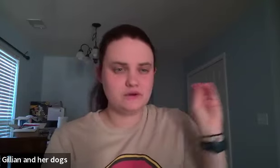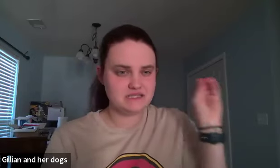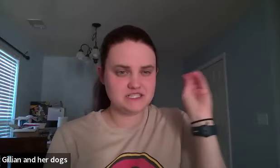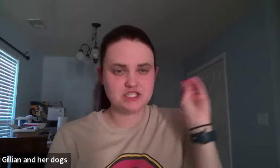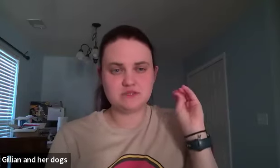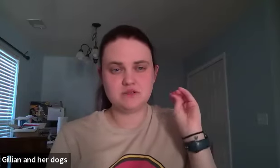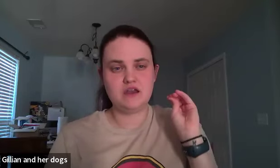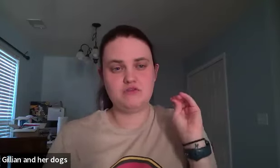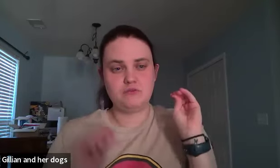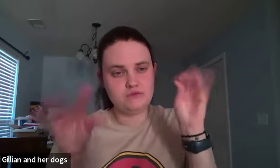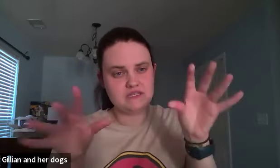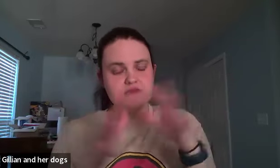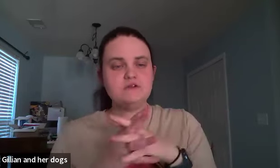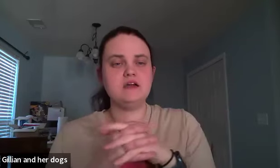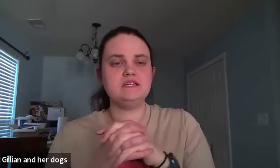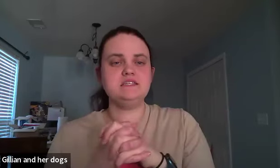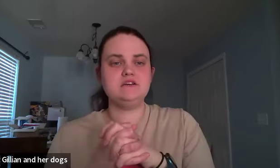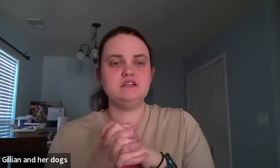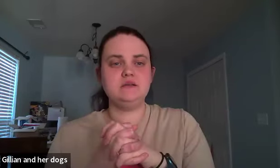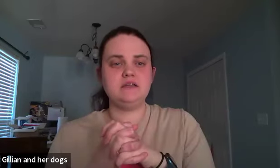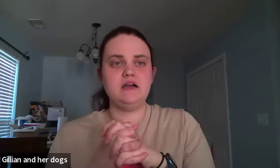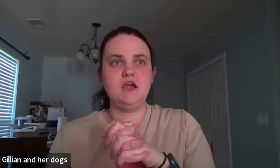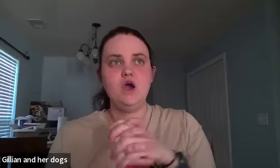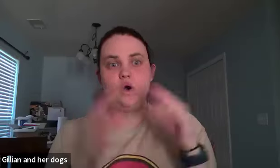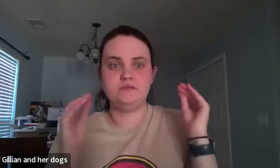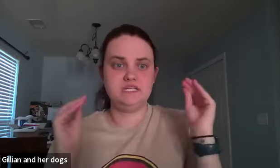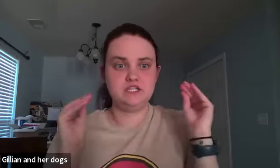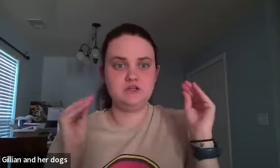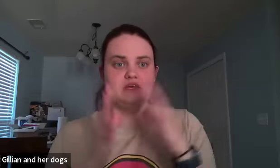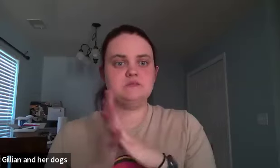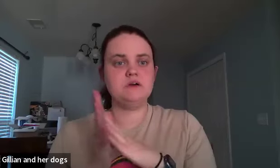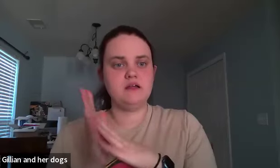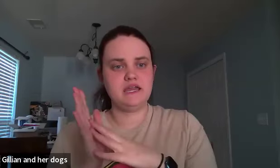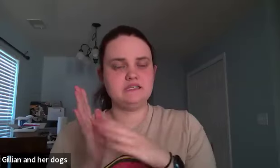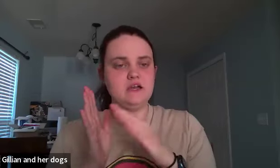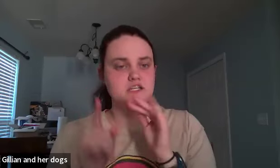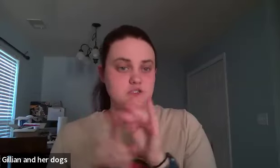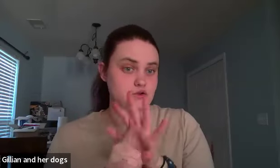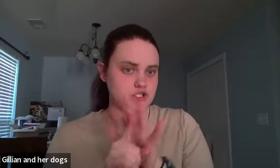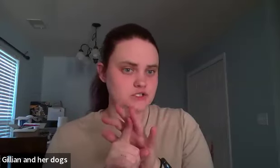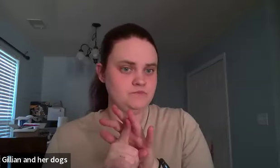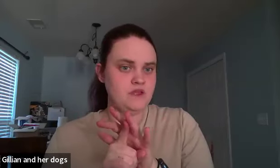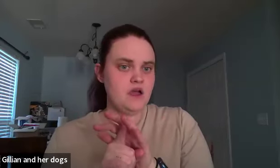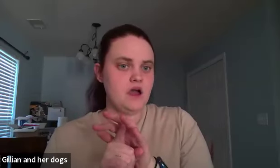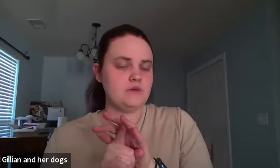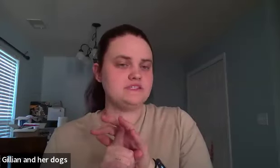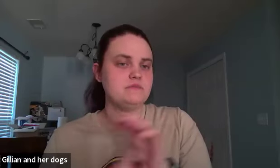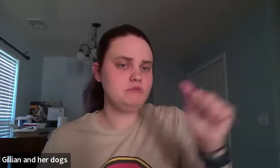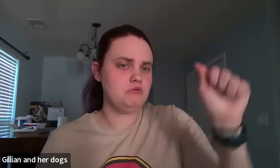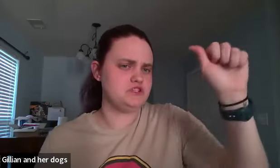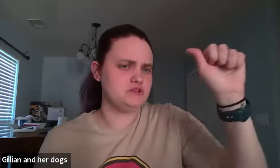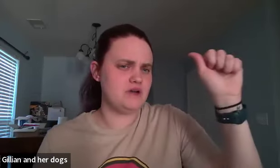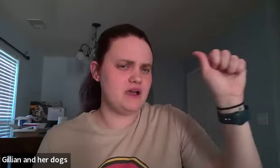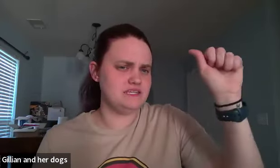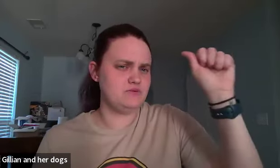I always like to just kind of throw this out there, not necessarily to be like, well, I'm teaching you this, but like as an exposure. Some people will do, I've seen